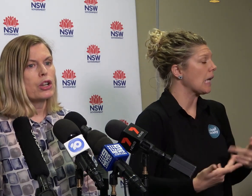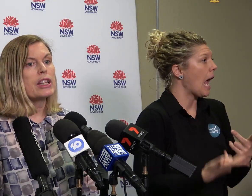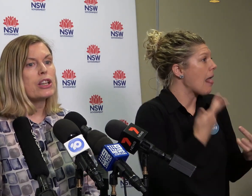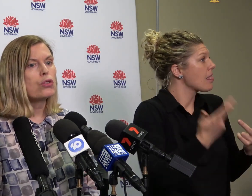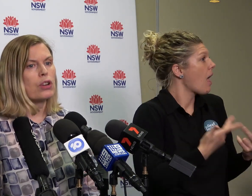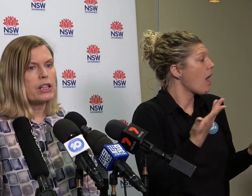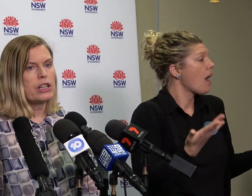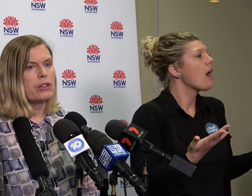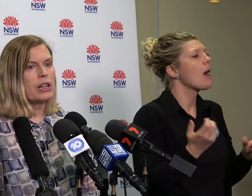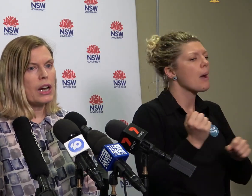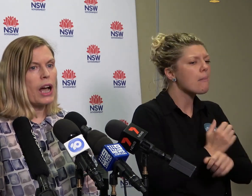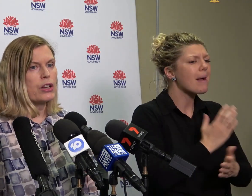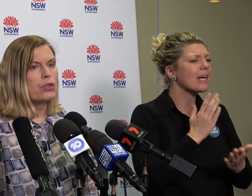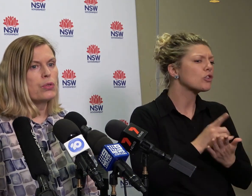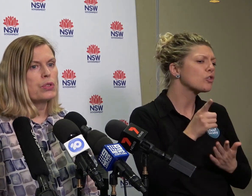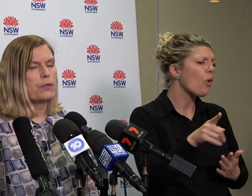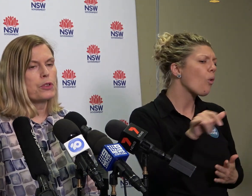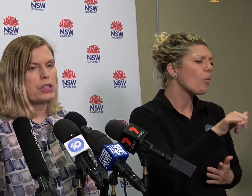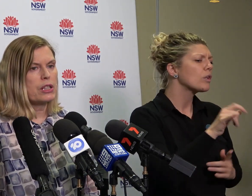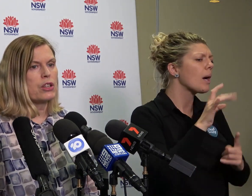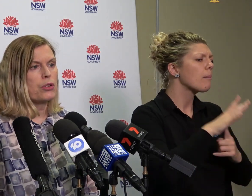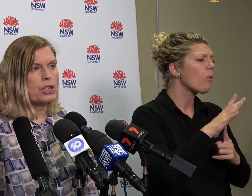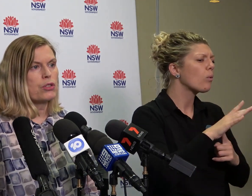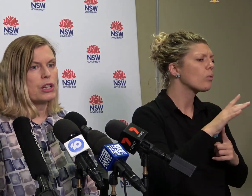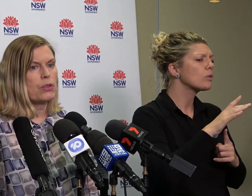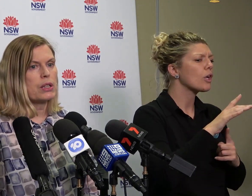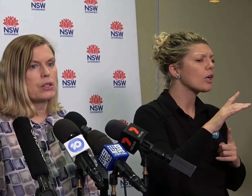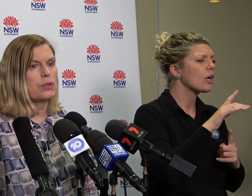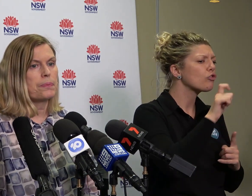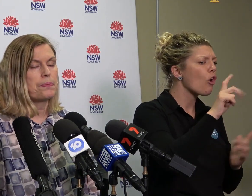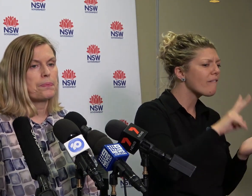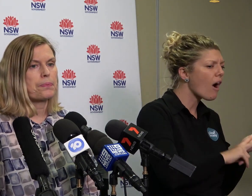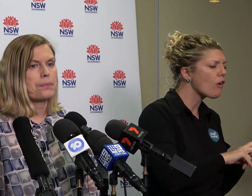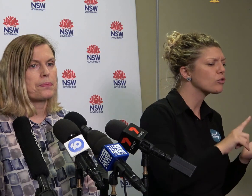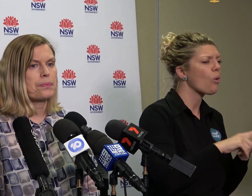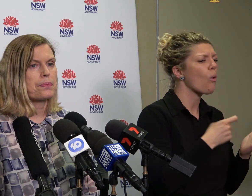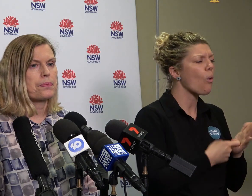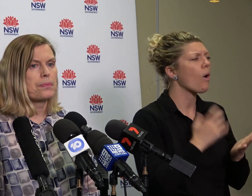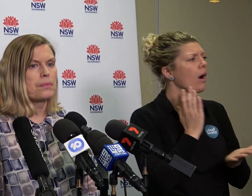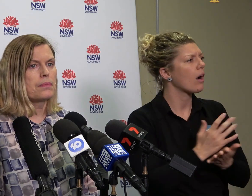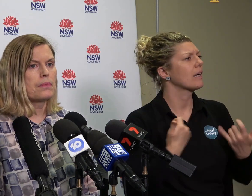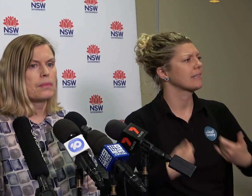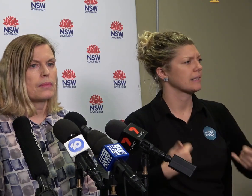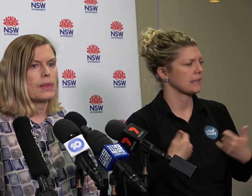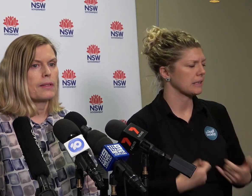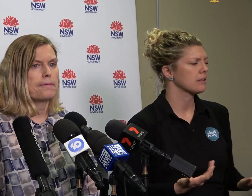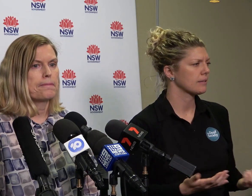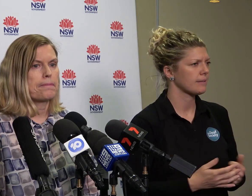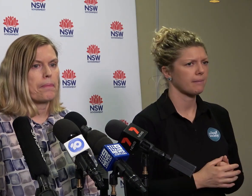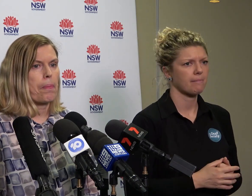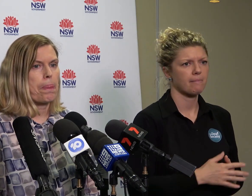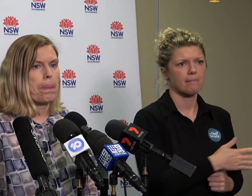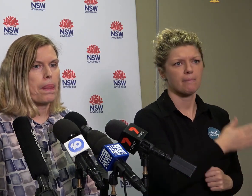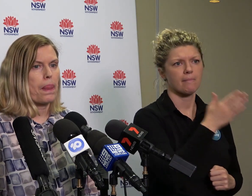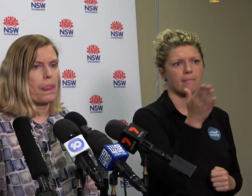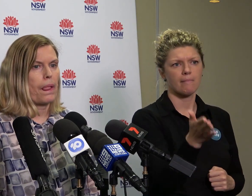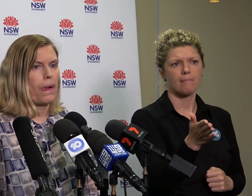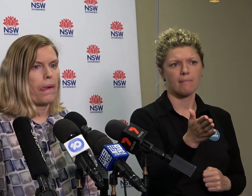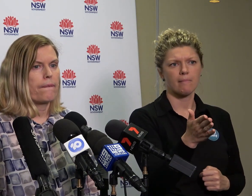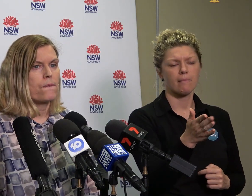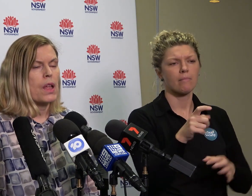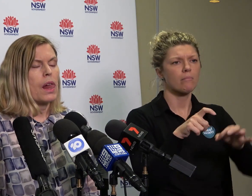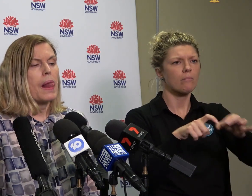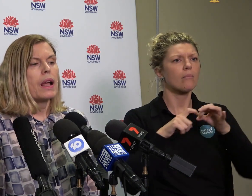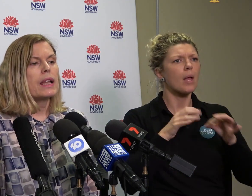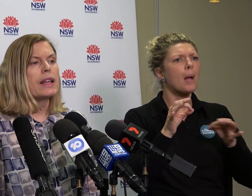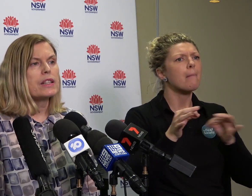your clinical criterion are used for assessing your entry into ICU. What plans are in place to delay elective surgery? When will that